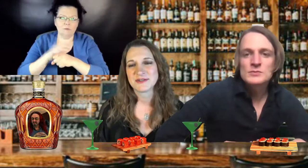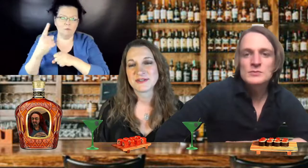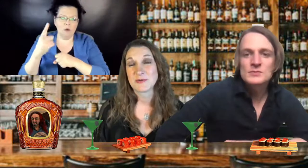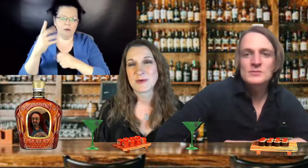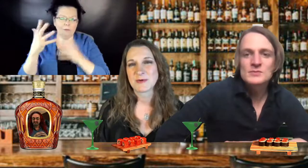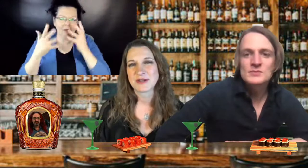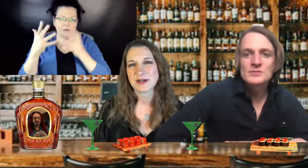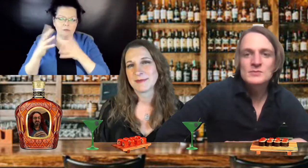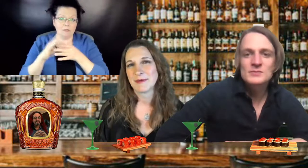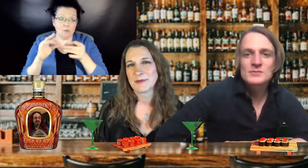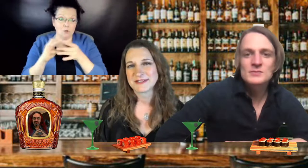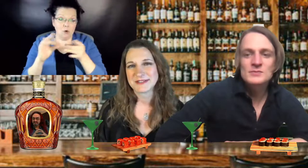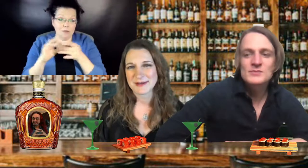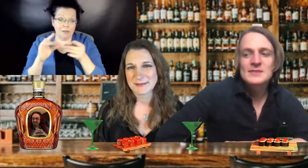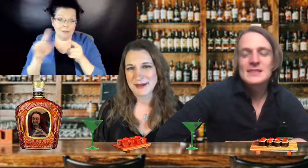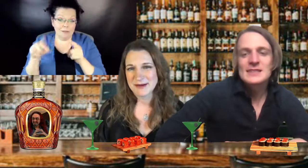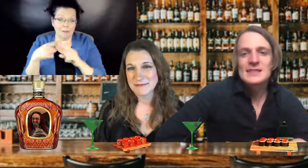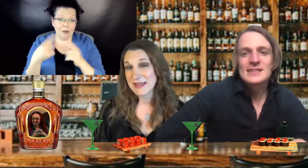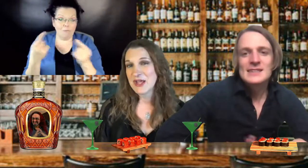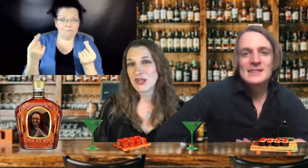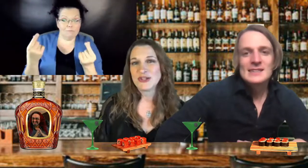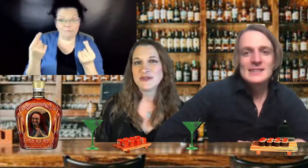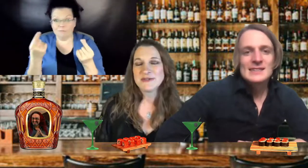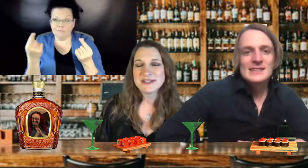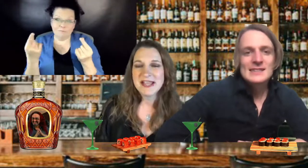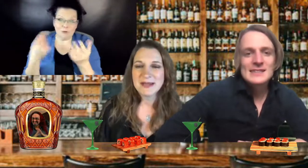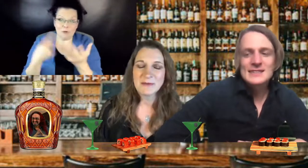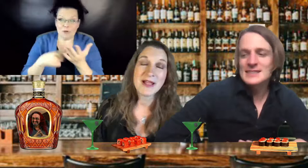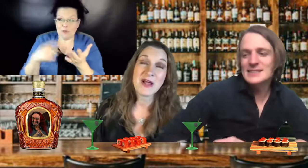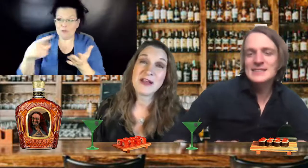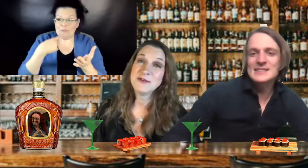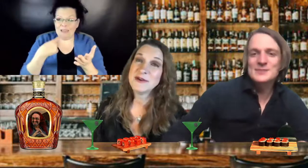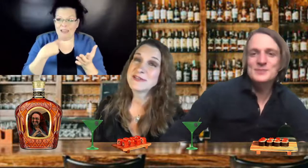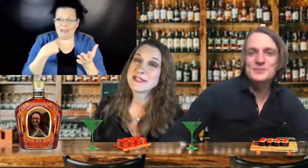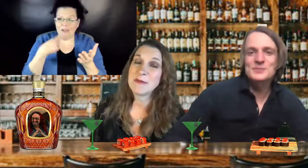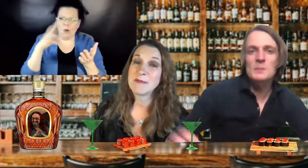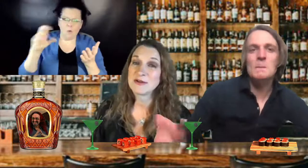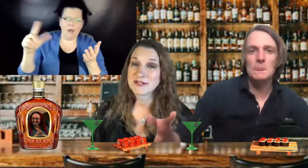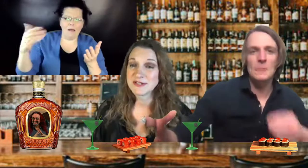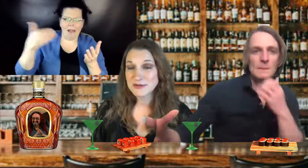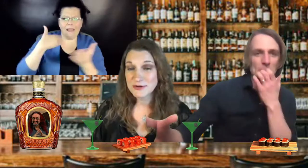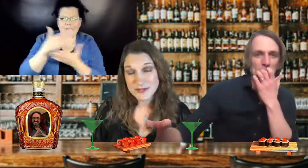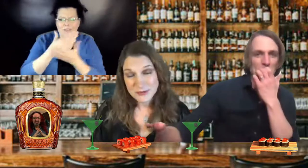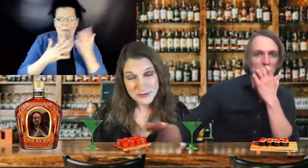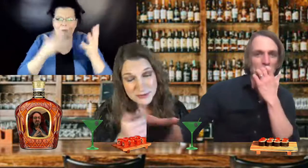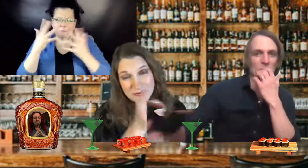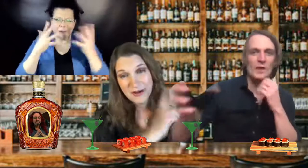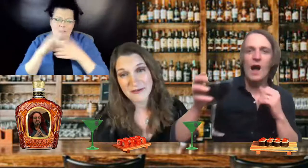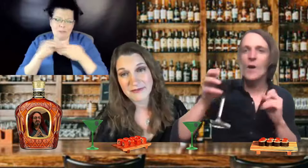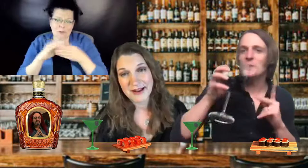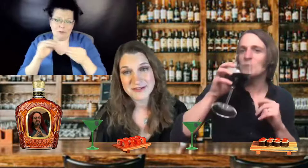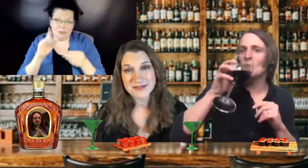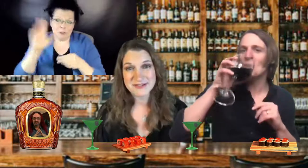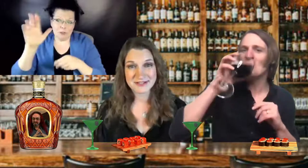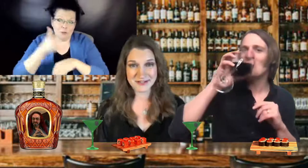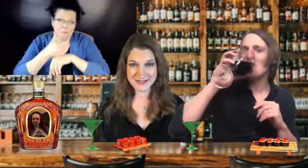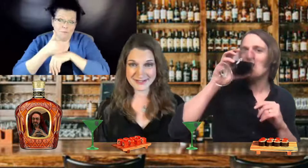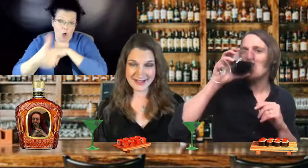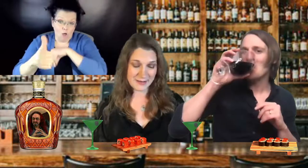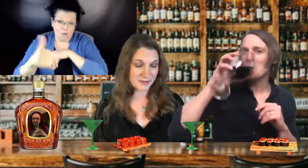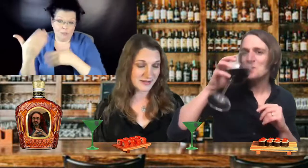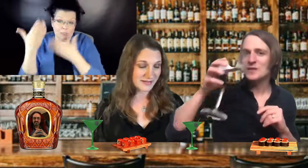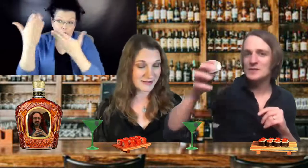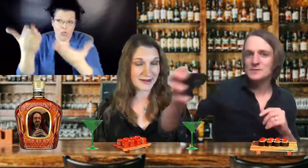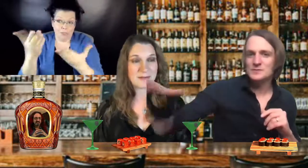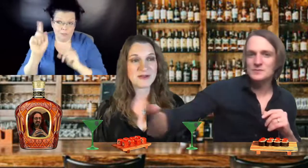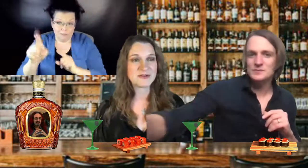embarrassing story. When we were talking about what to talk about, you said, well, I do have some embarrassing stories. So it's your fault for actually suggesting